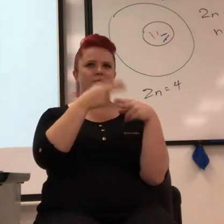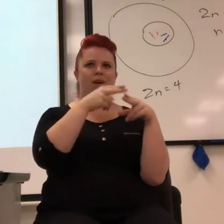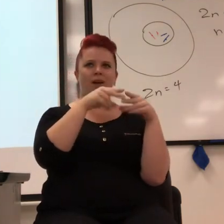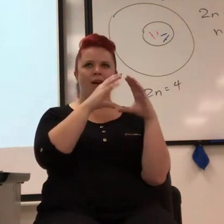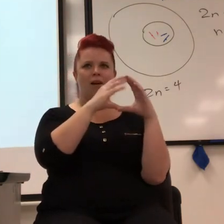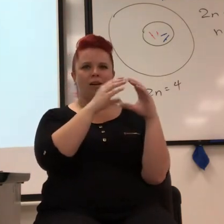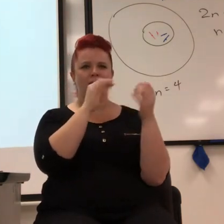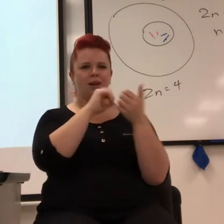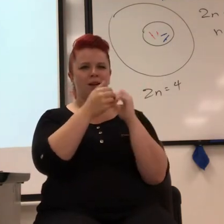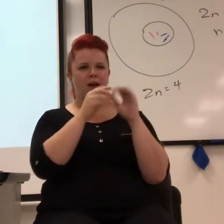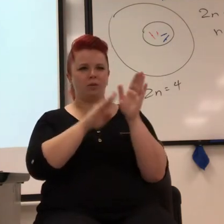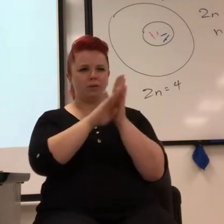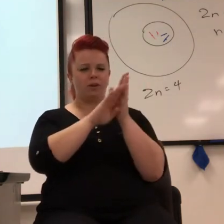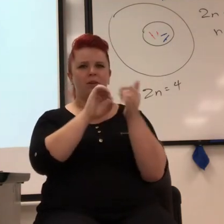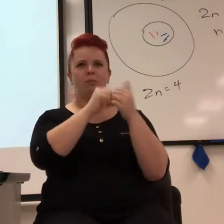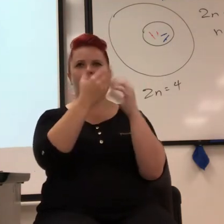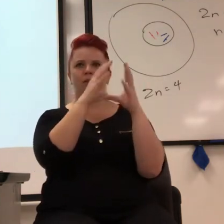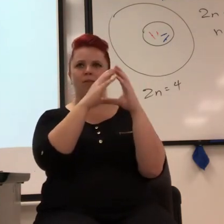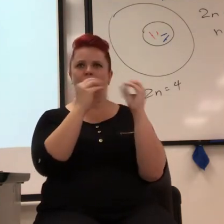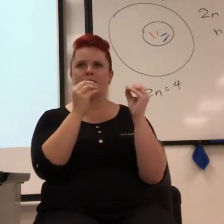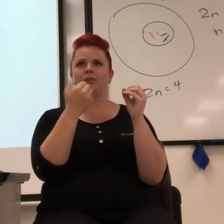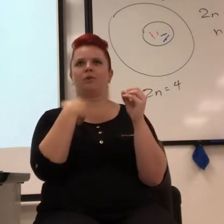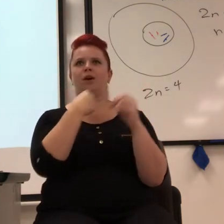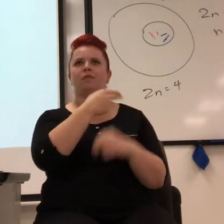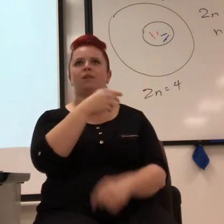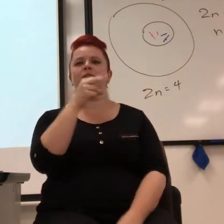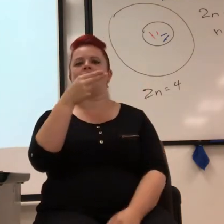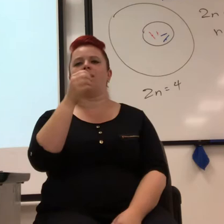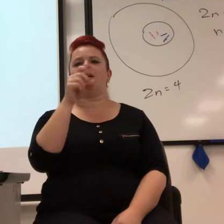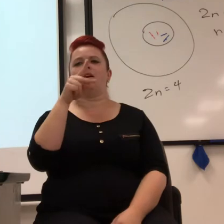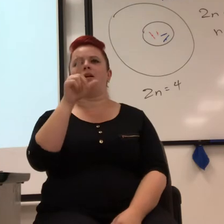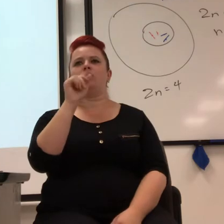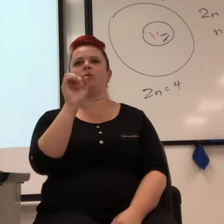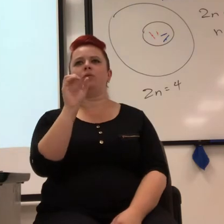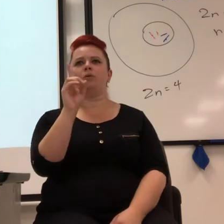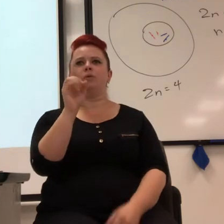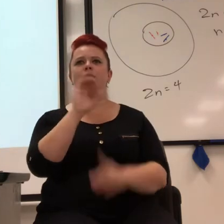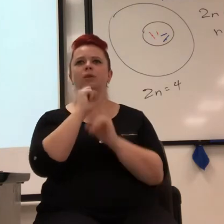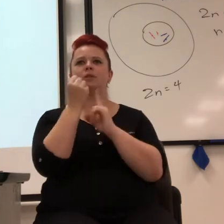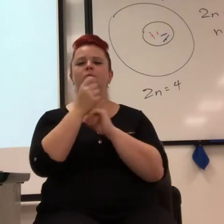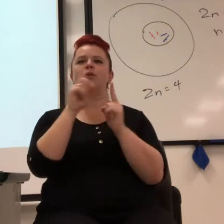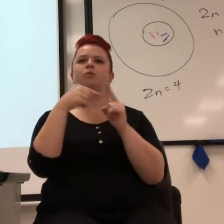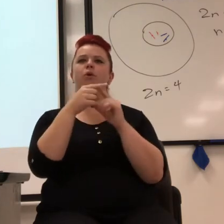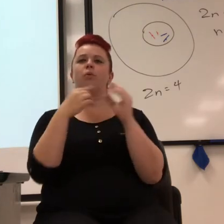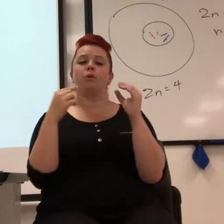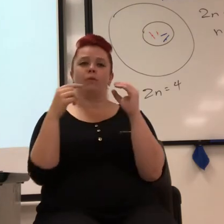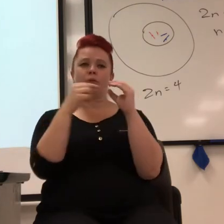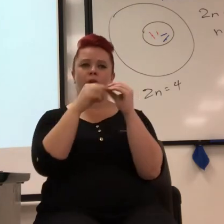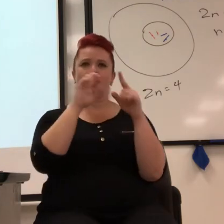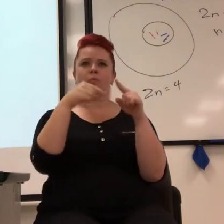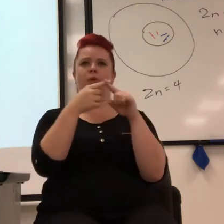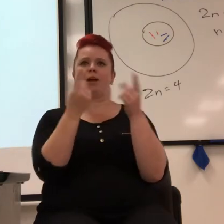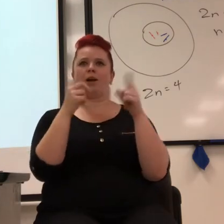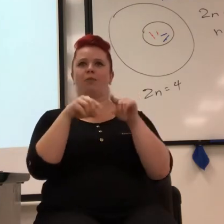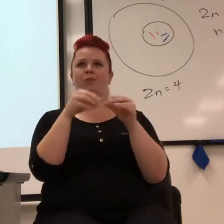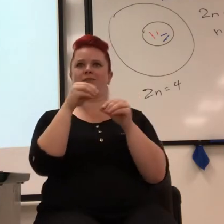this haploid situation. So that when you fertilize the egg in the uterine tube, you restore the full complement.